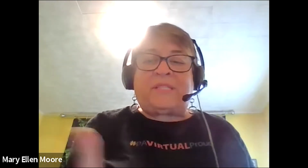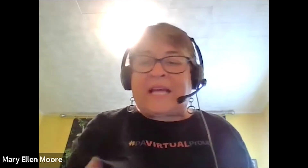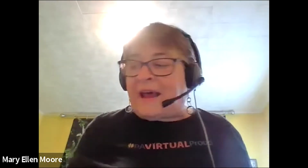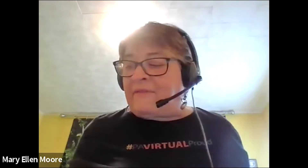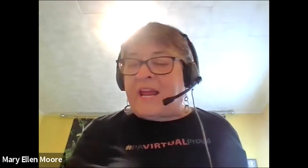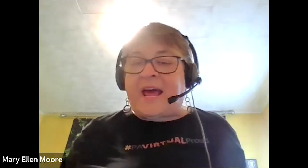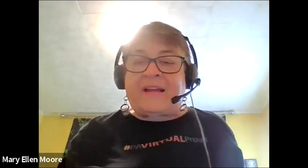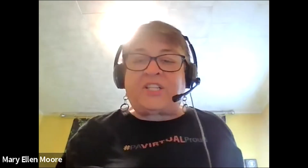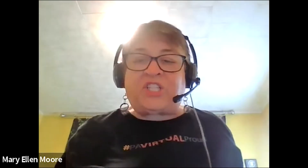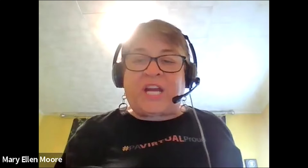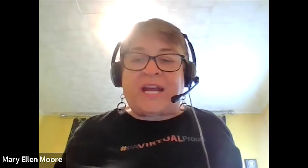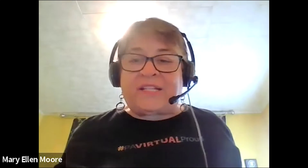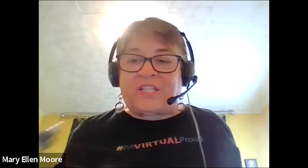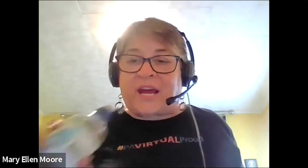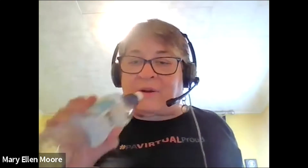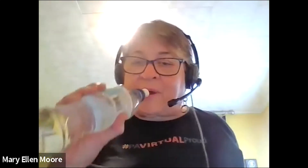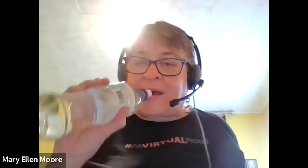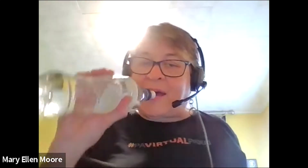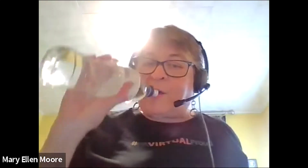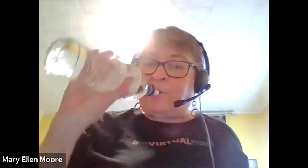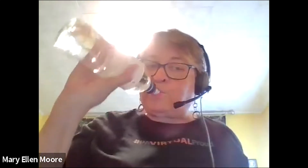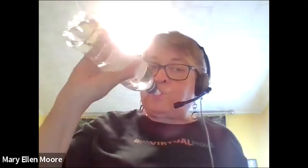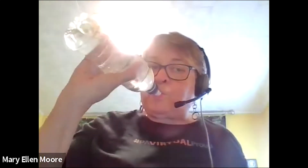that haven't had a chance yet, okay.